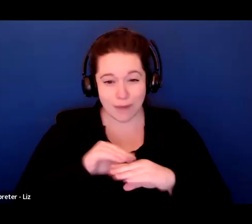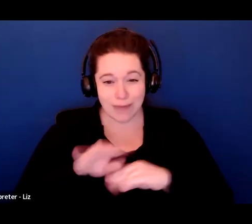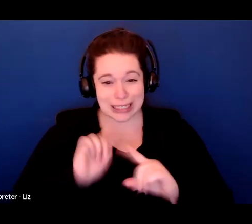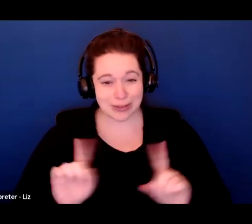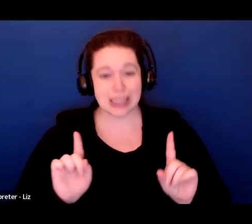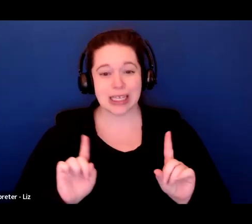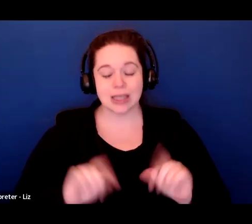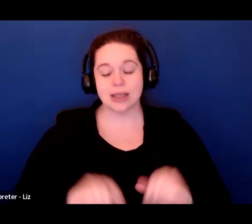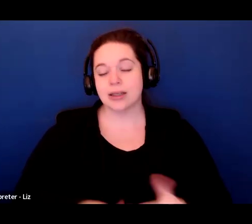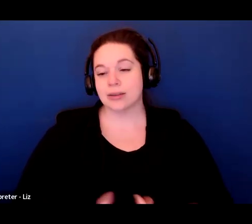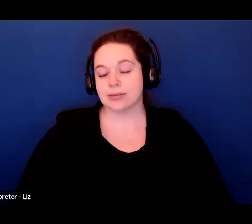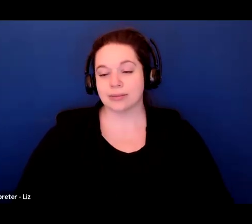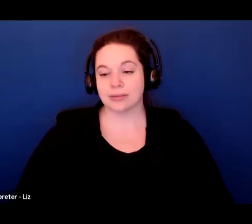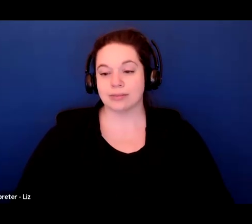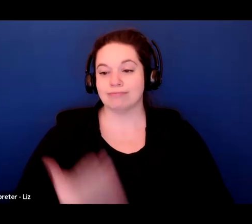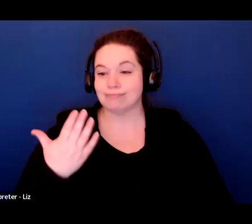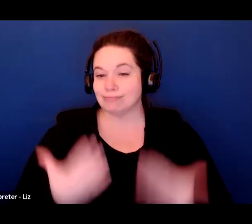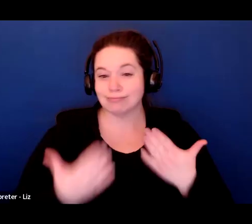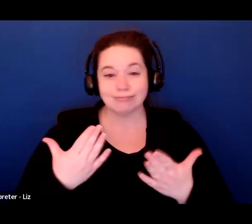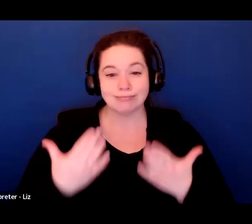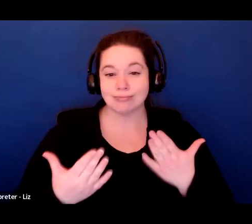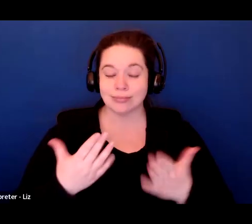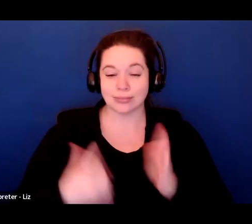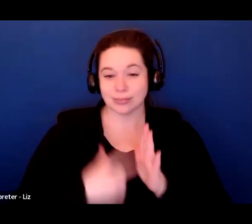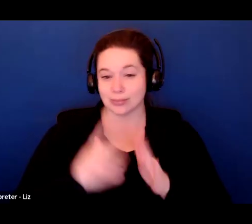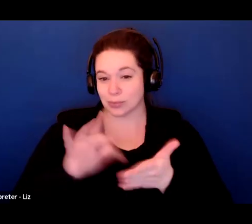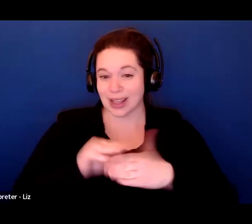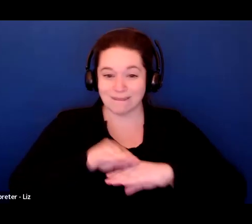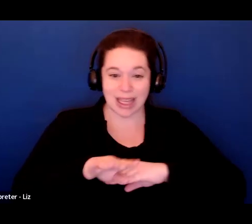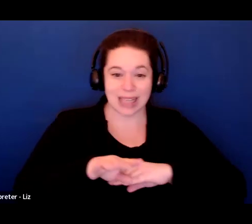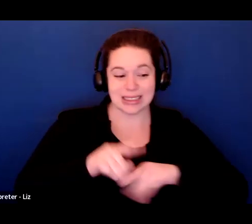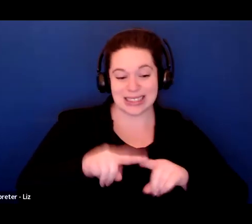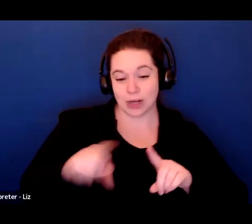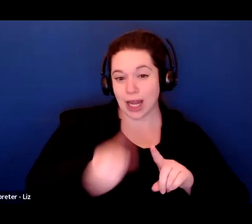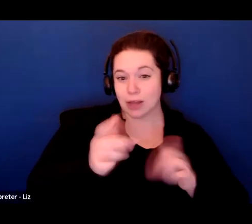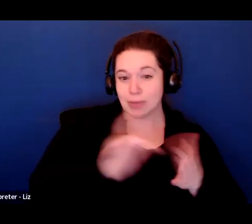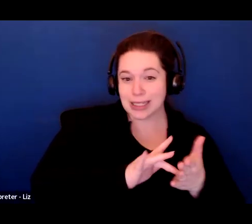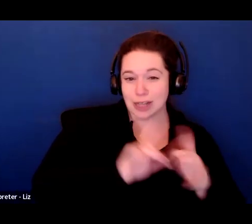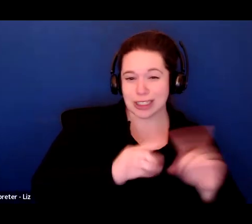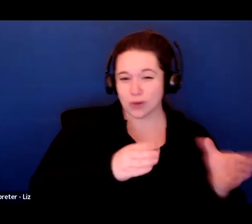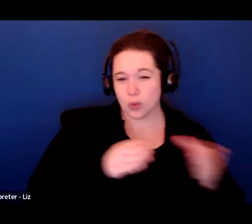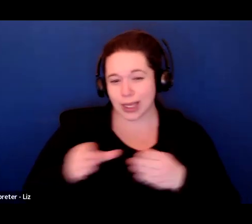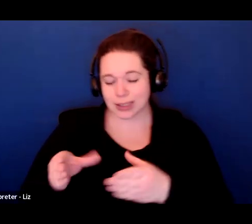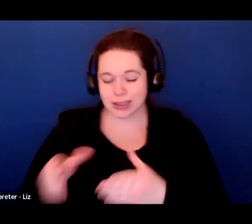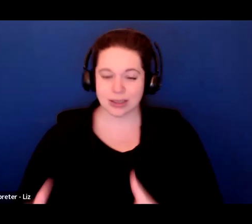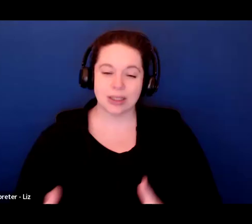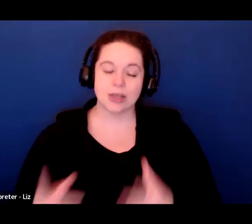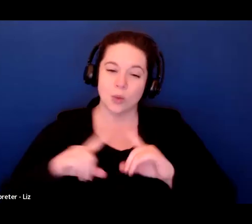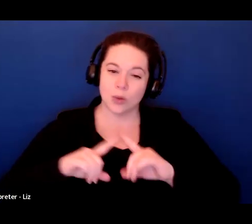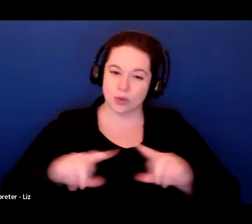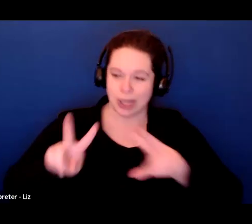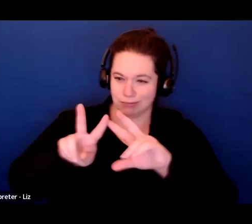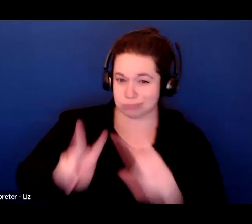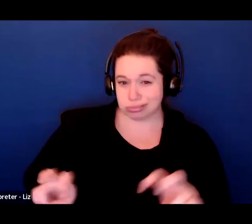differently. It might, some medications affect different medications in different ways. And so we have to check into all